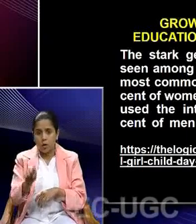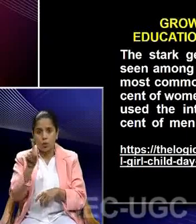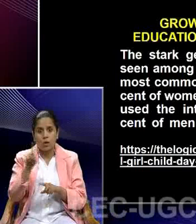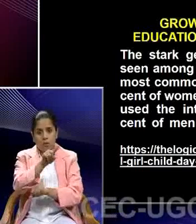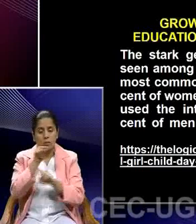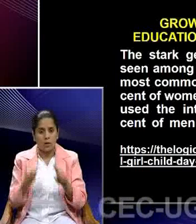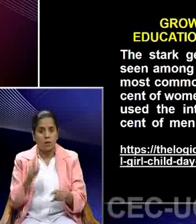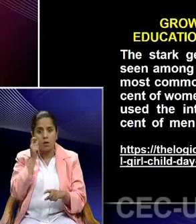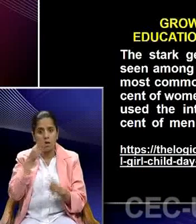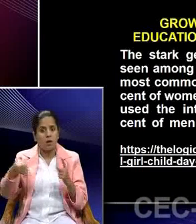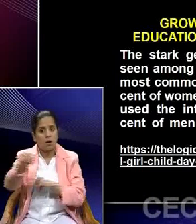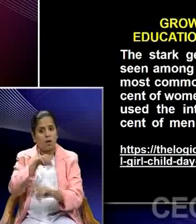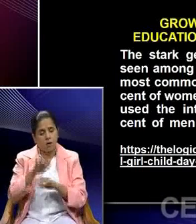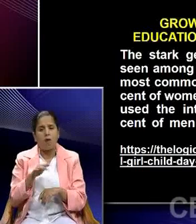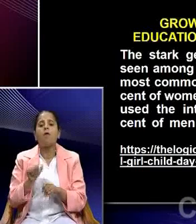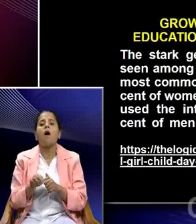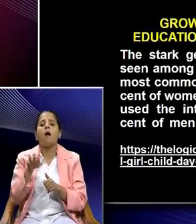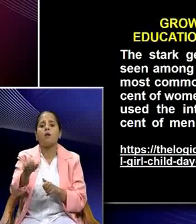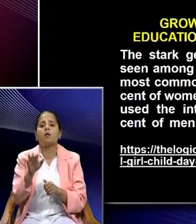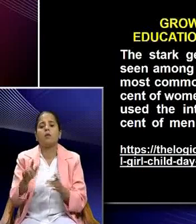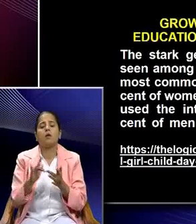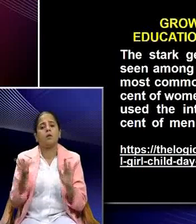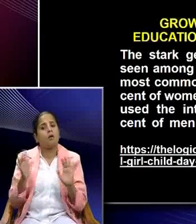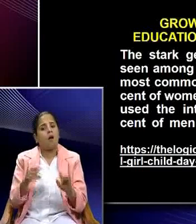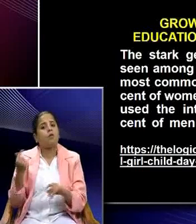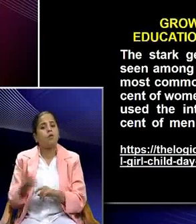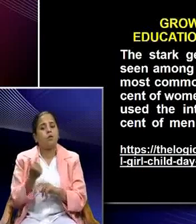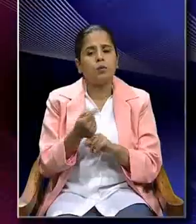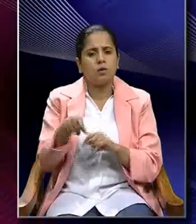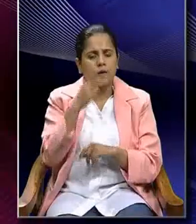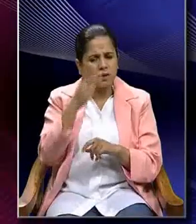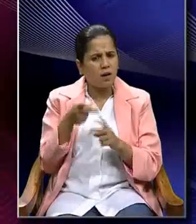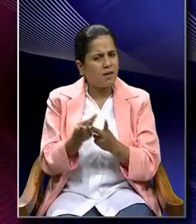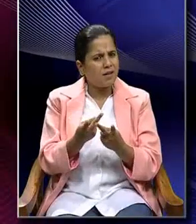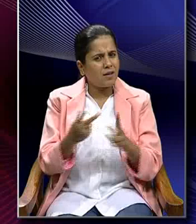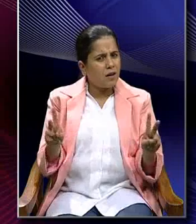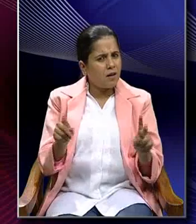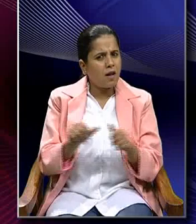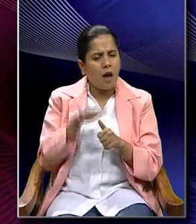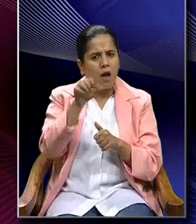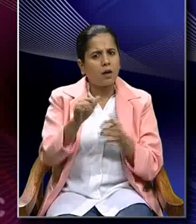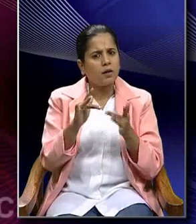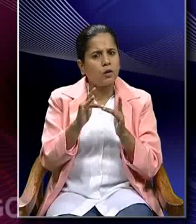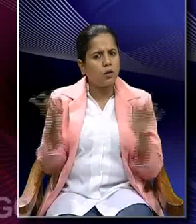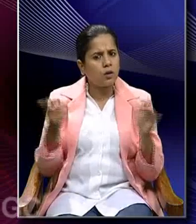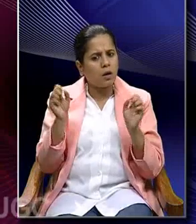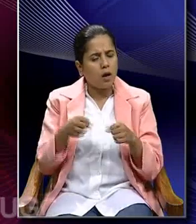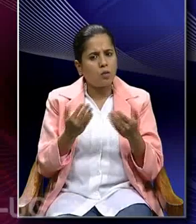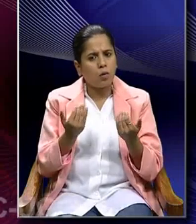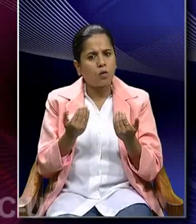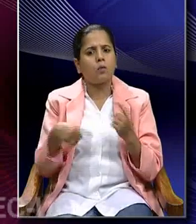57.1% of men have had access to the internet. This differential access to the internet